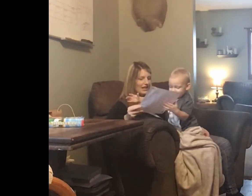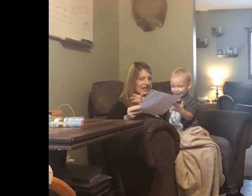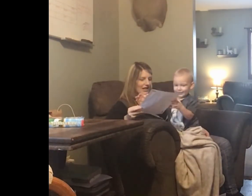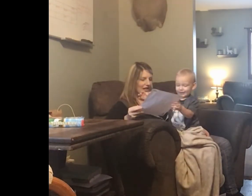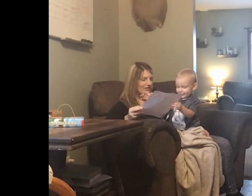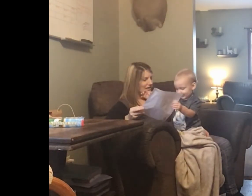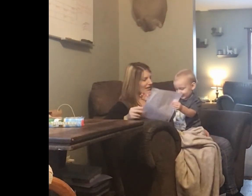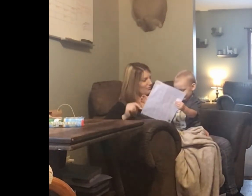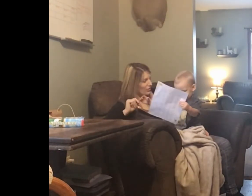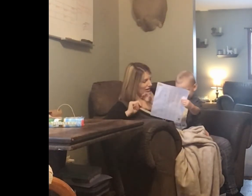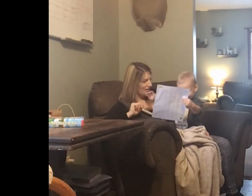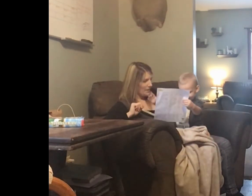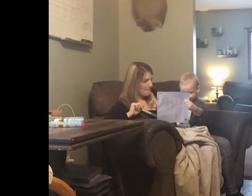How do you sign good morning?